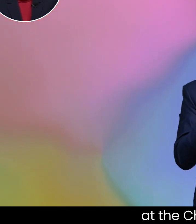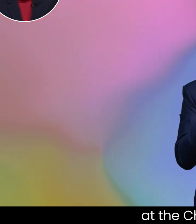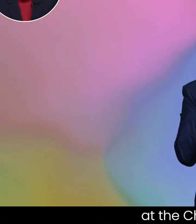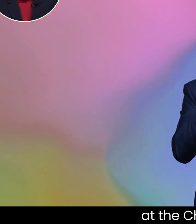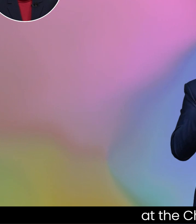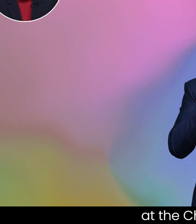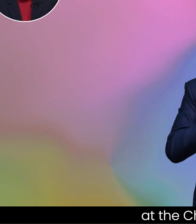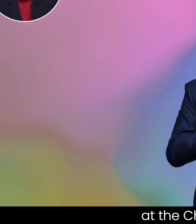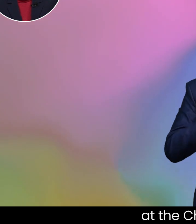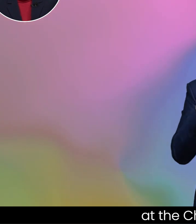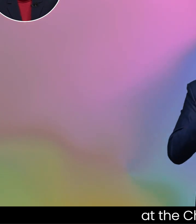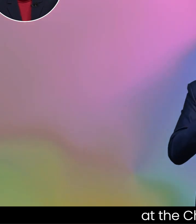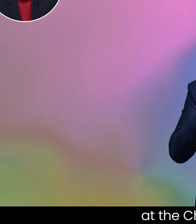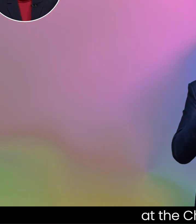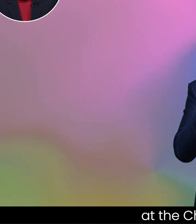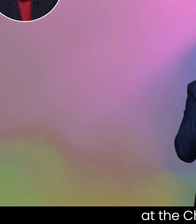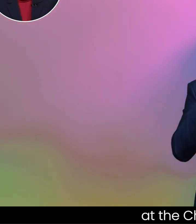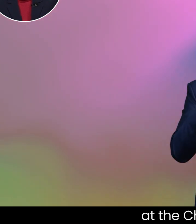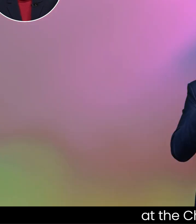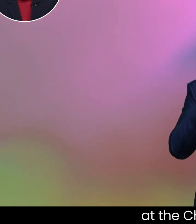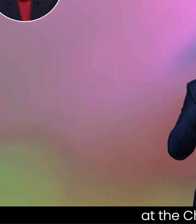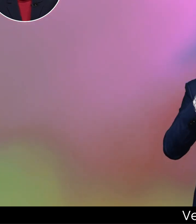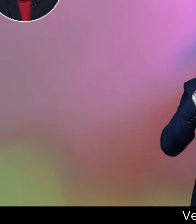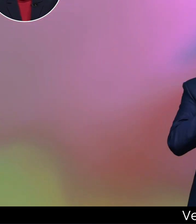was a surgeon in